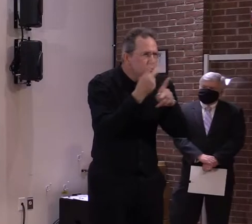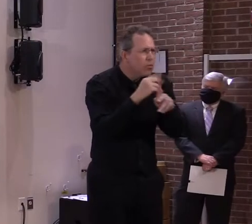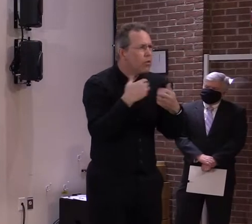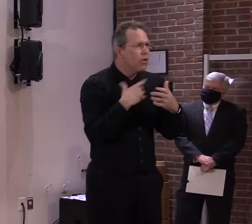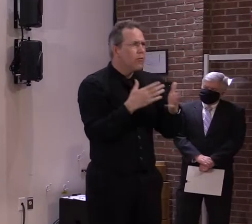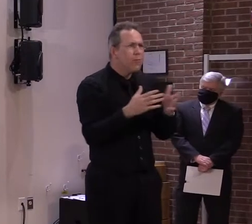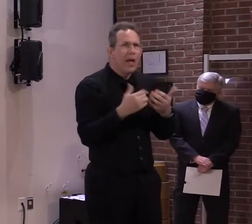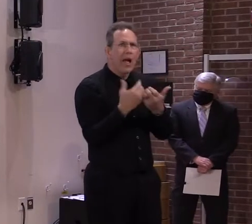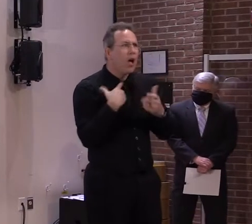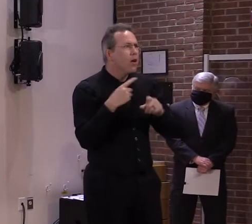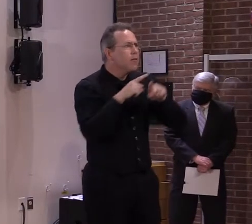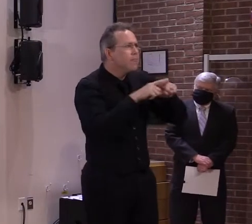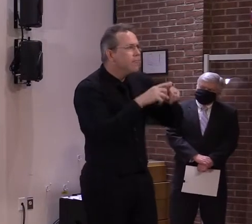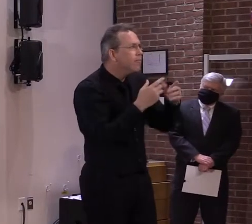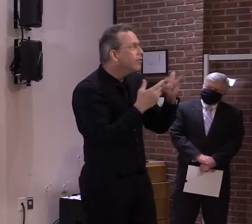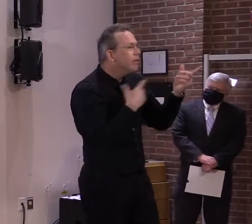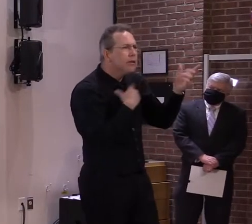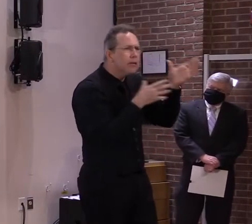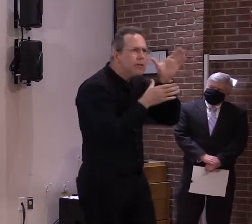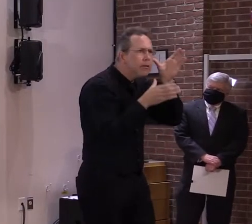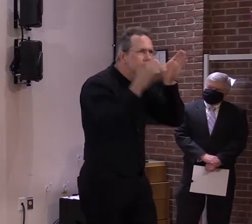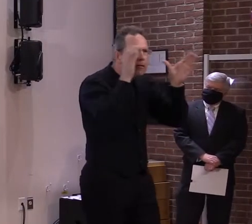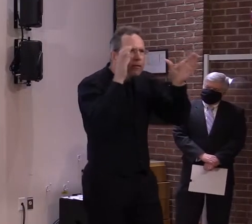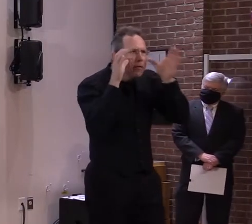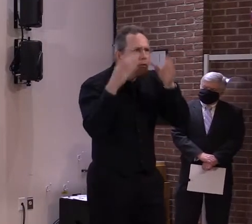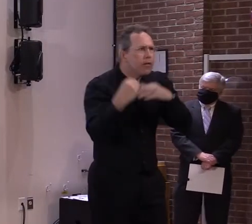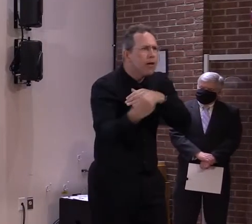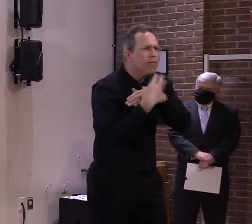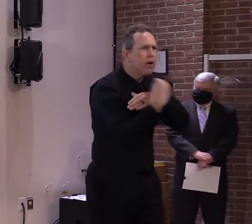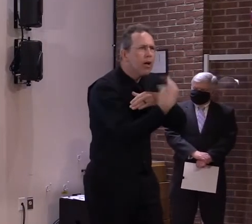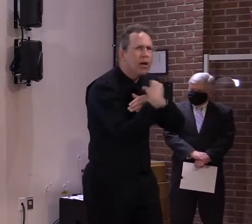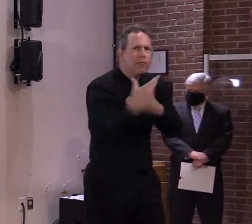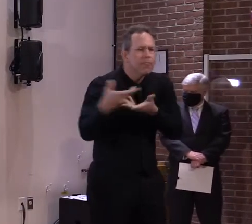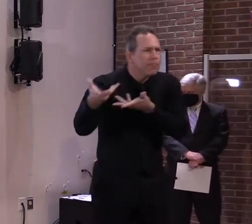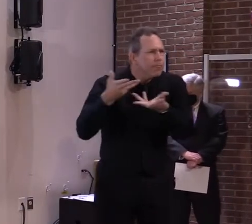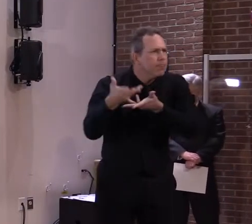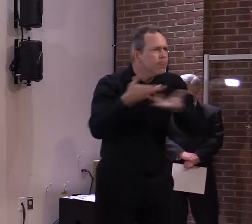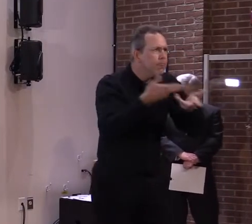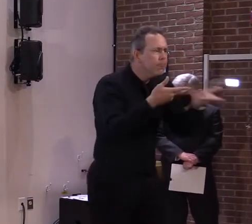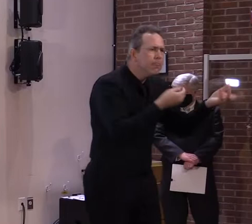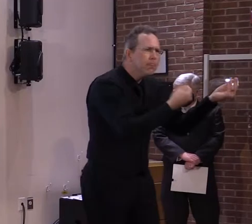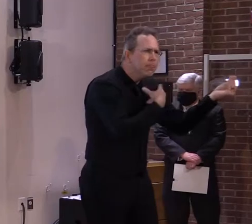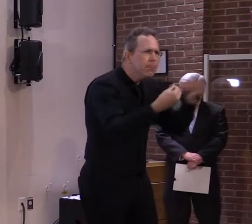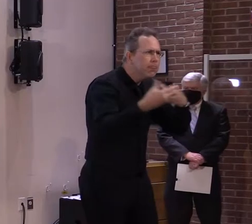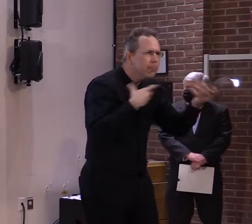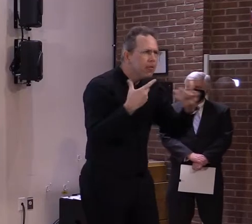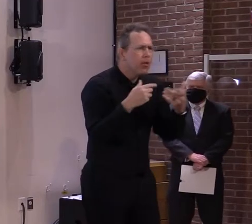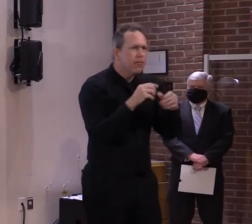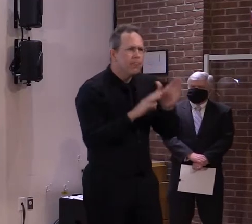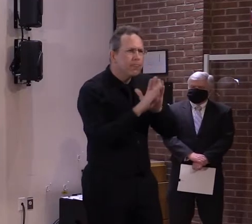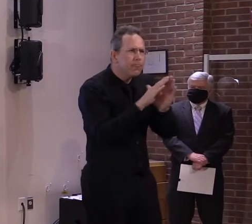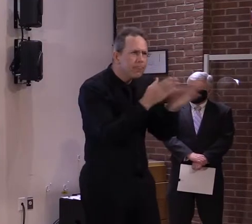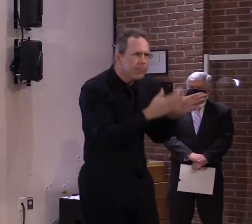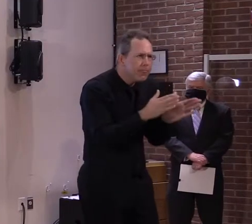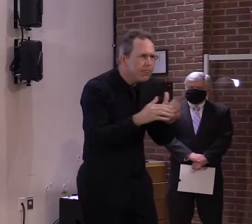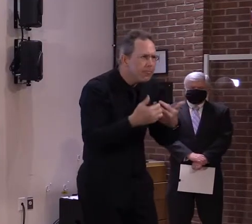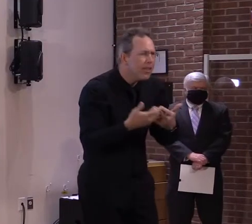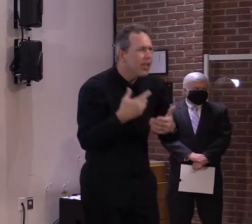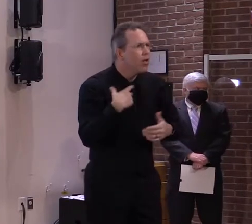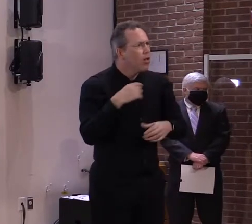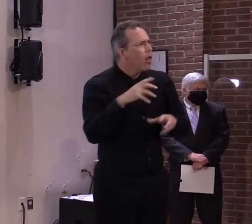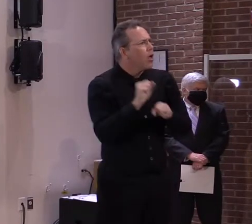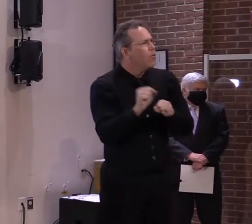from our experts. And while we're providing dates, as always, they're subject to change based on